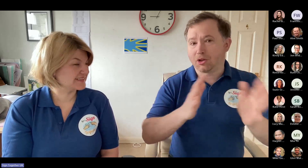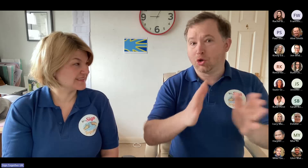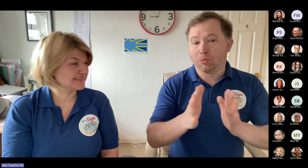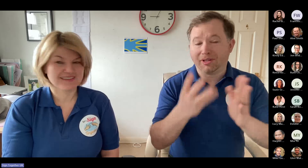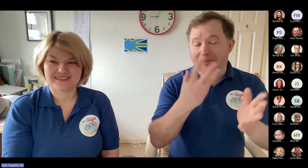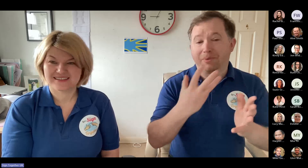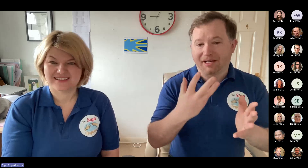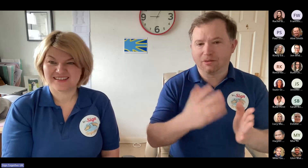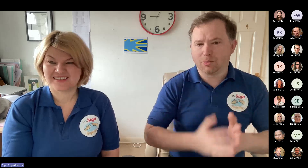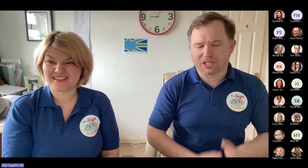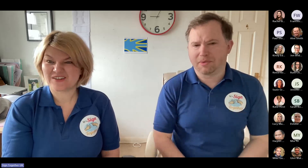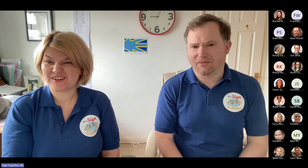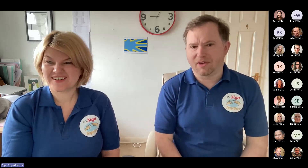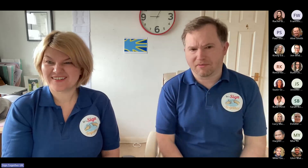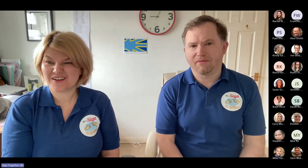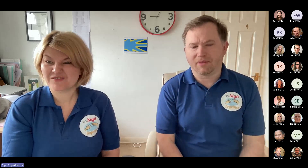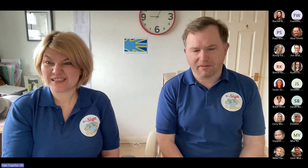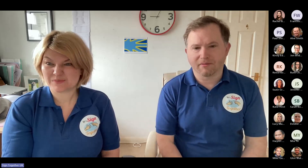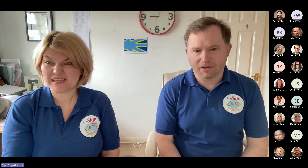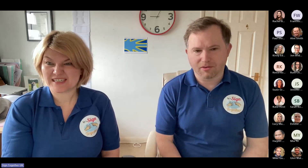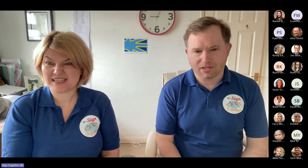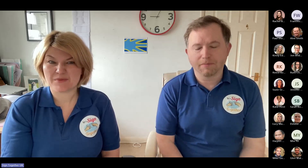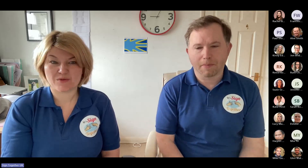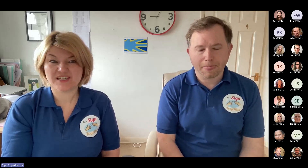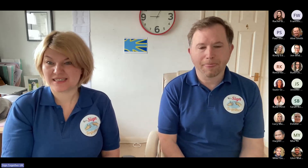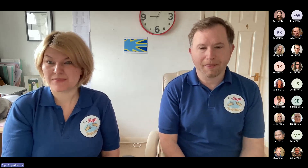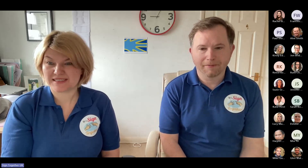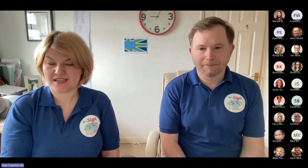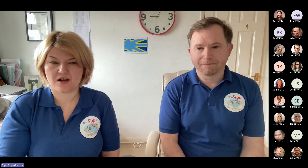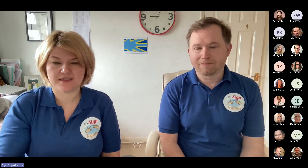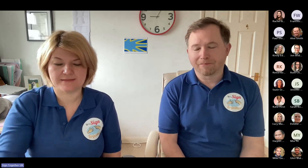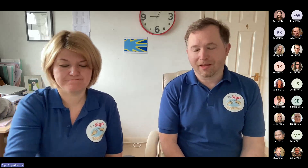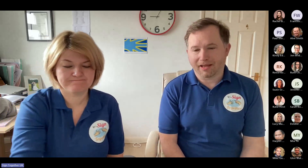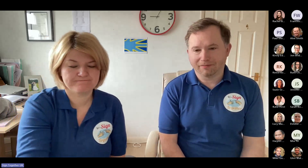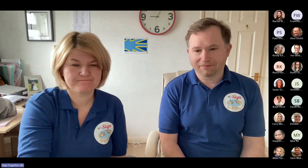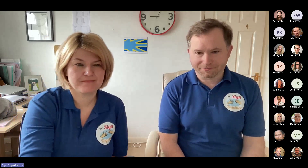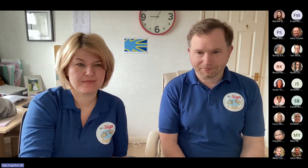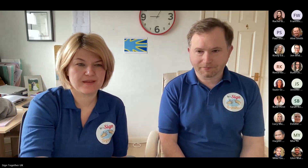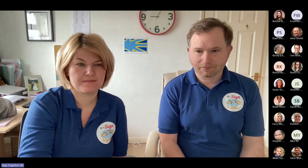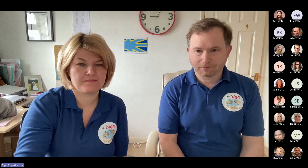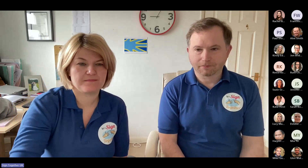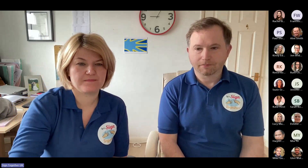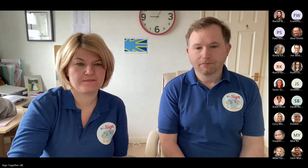a normal lip pattern. It doesn't look very, like very real confusing. speech anymore, which actually makes it harder. Yeah.